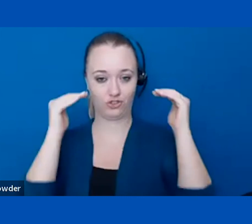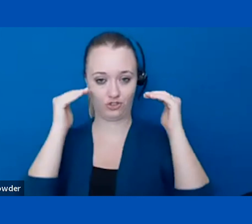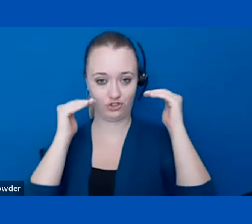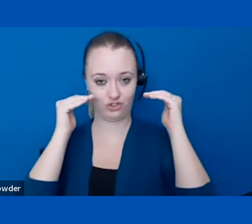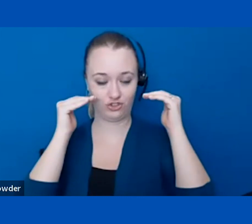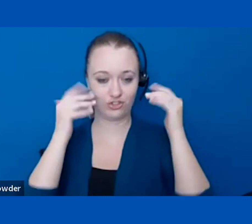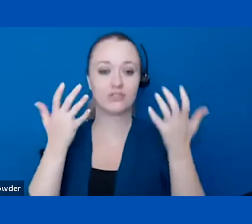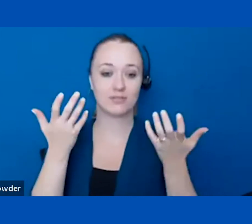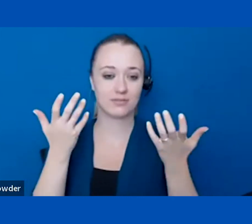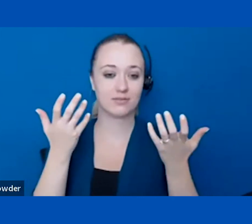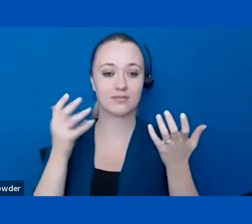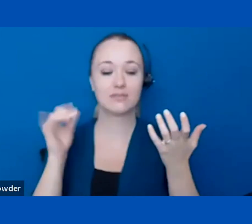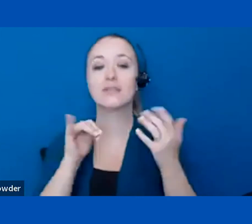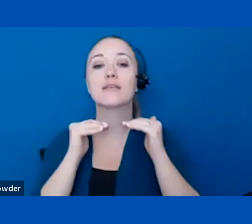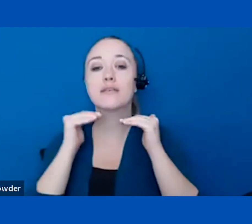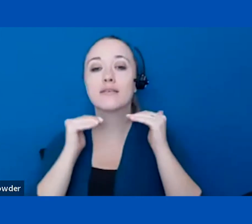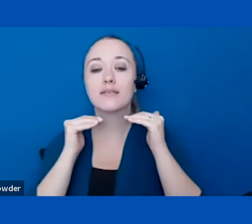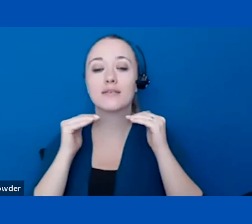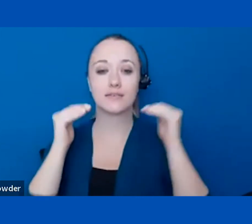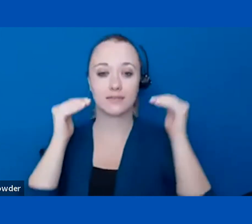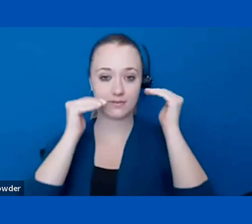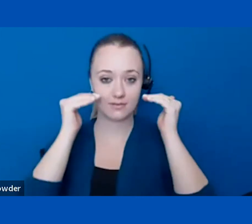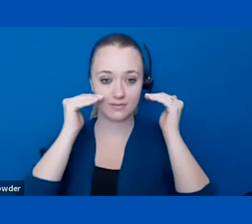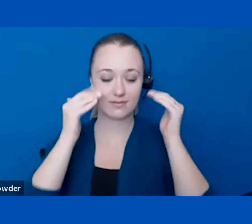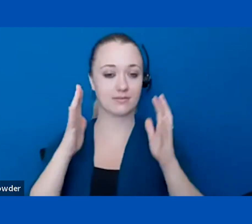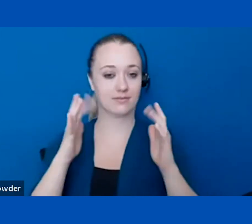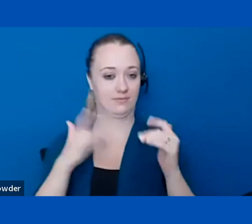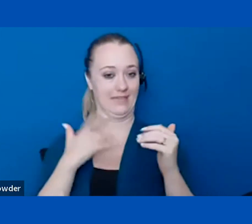know what I mean? And feeling what's even and everything like that. But